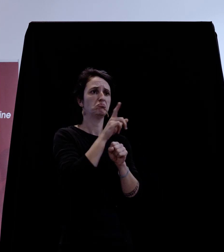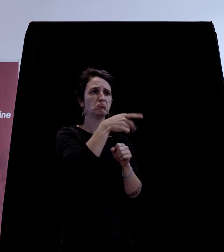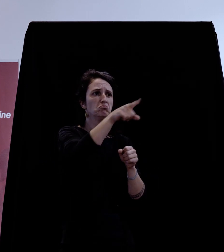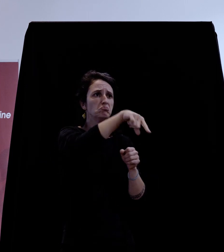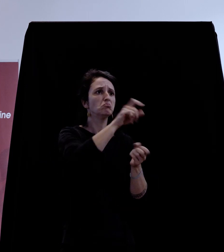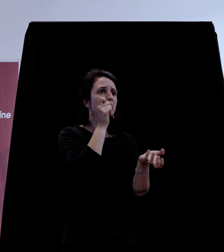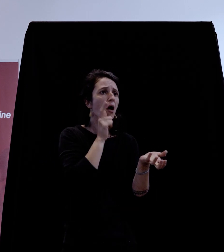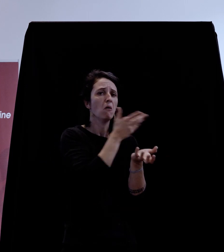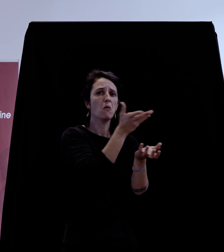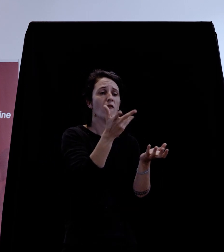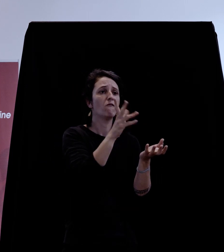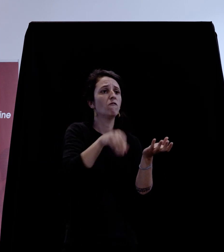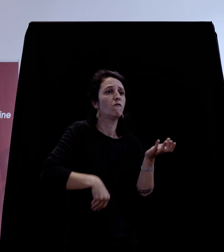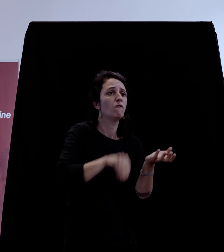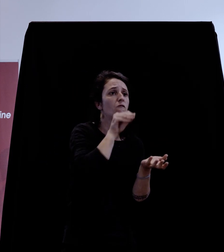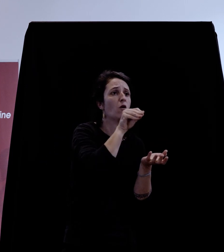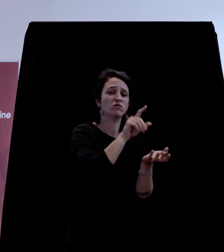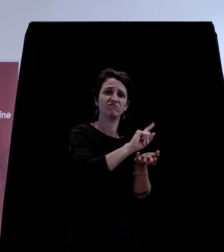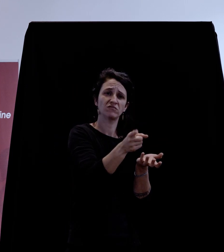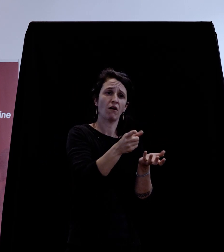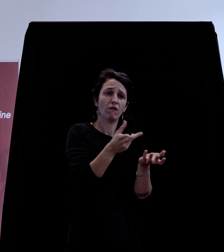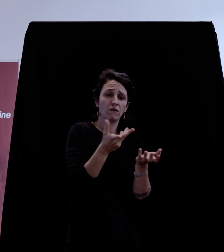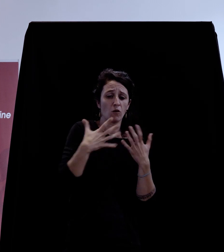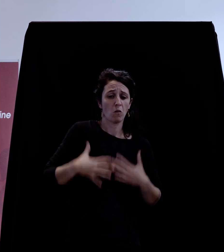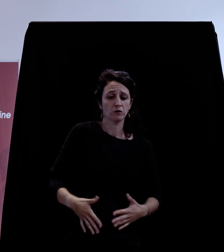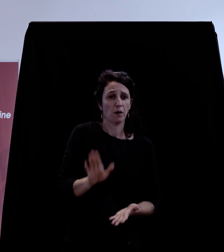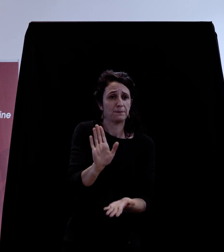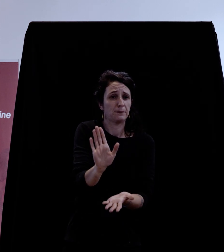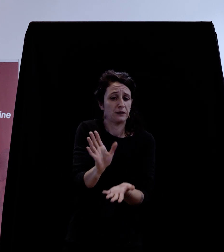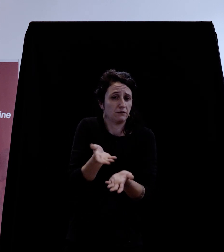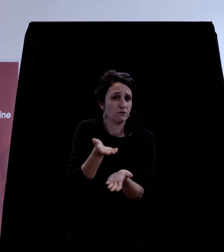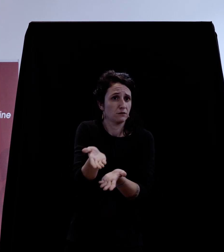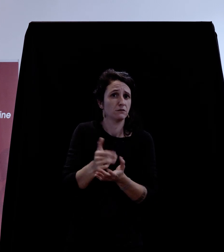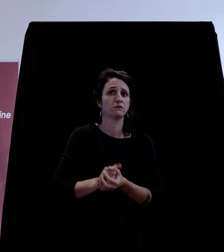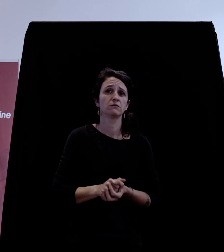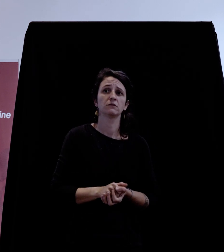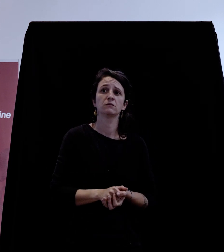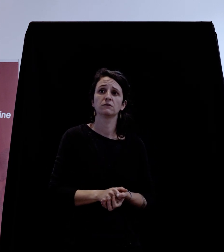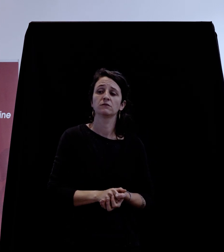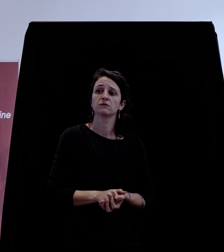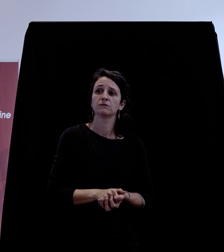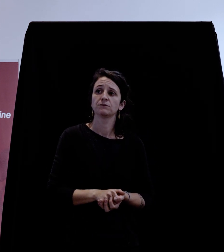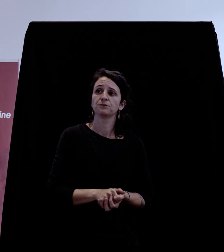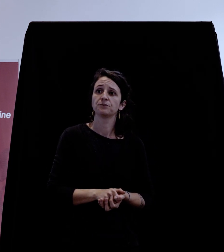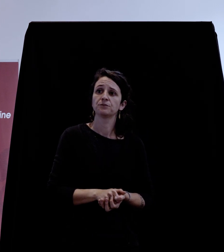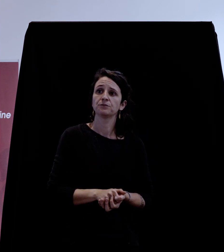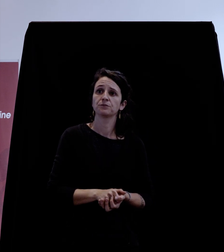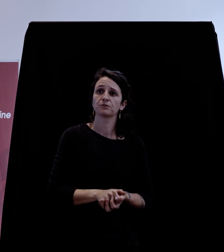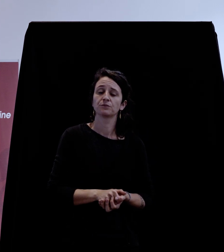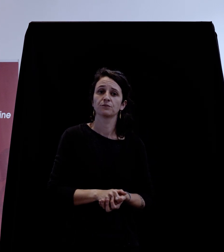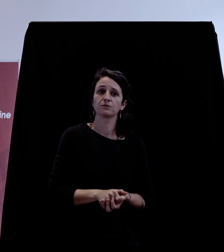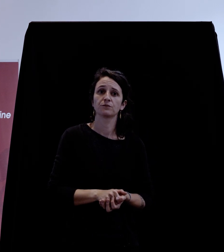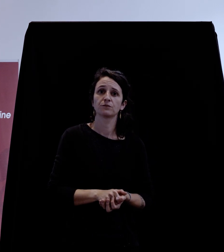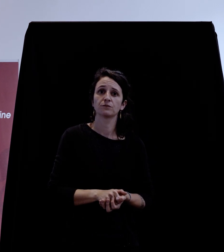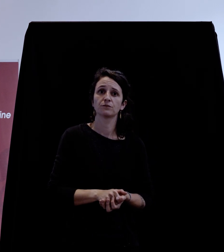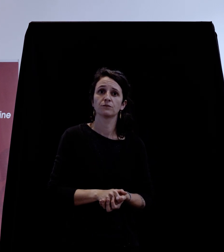behaving, okay? Again, everybody behaves. Our kids have something on top of what typically